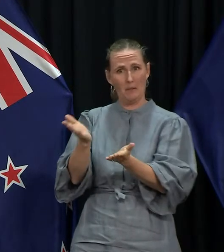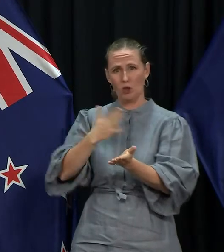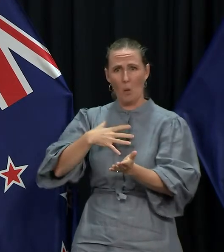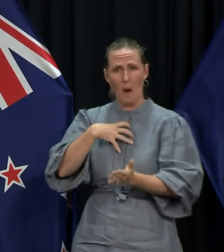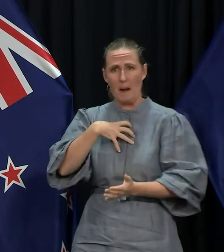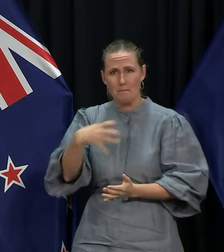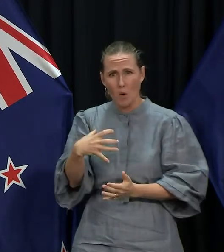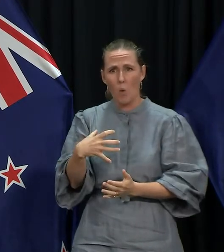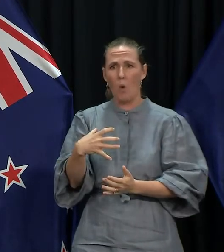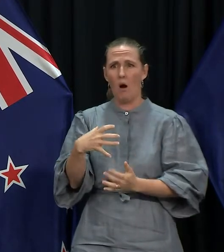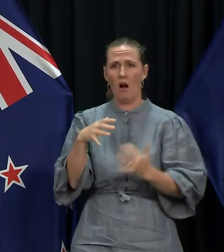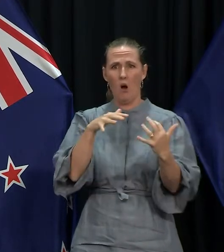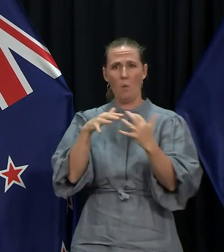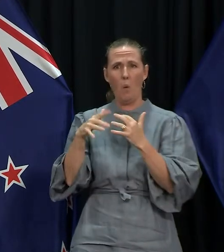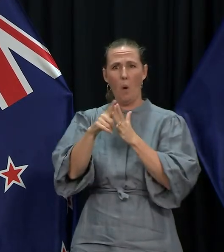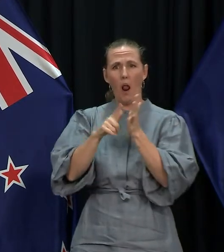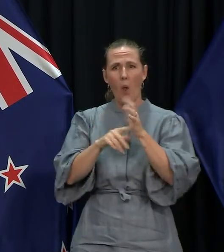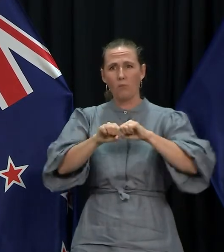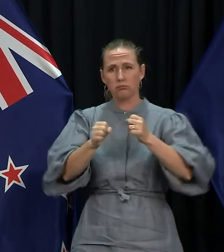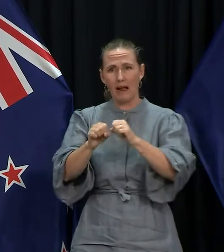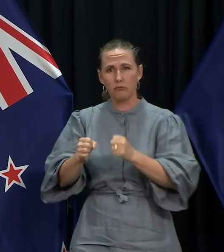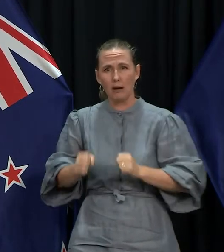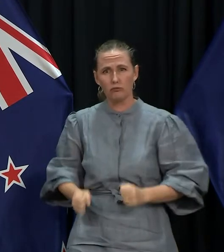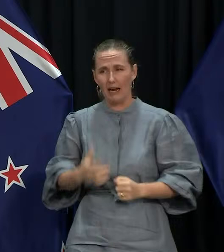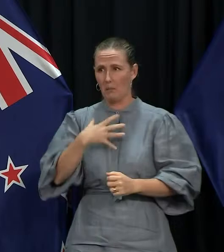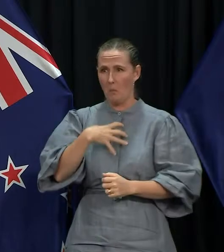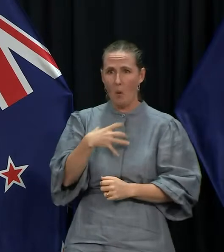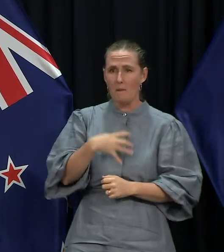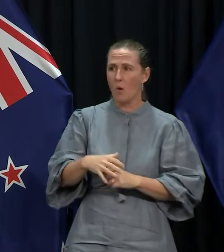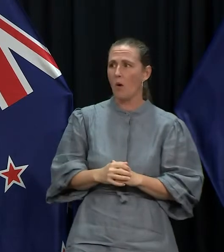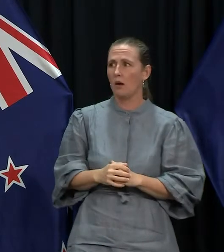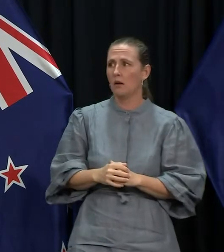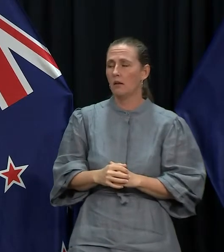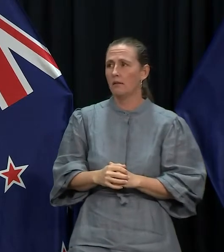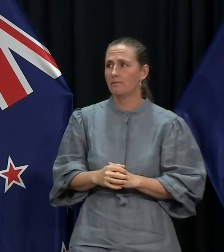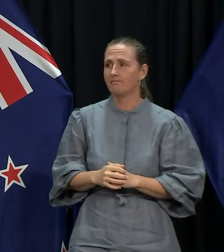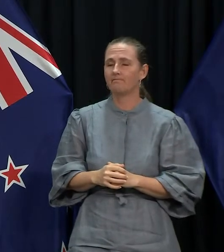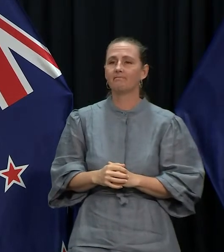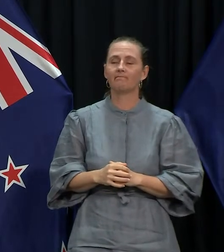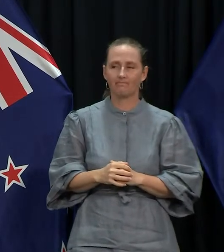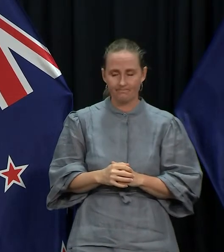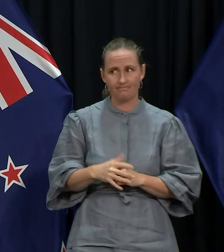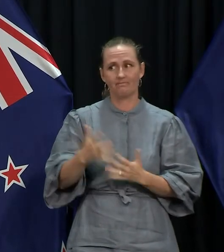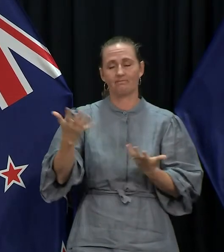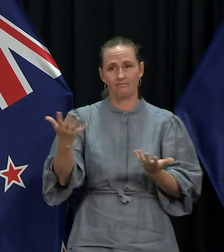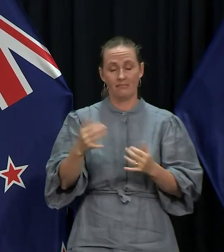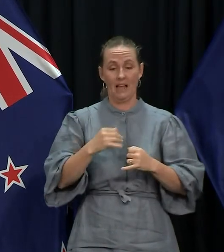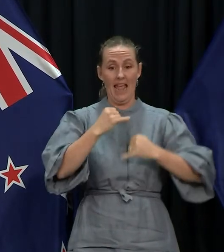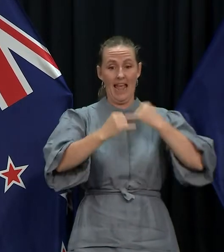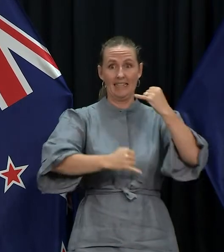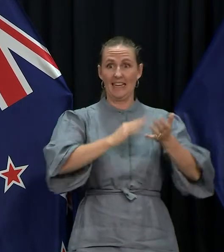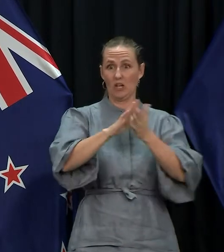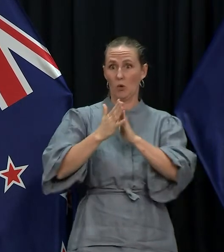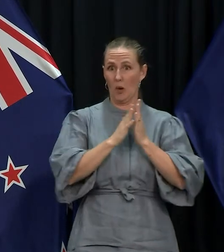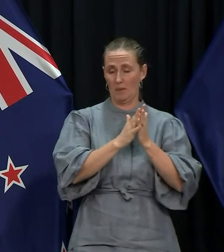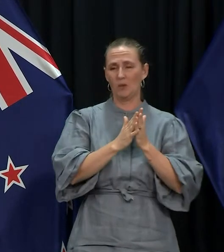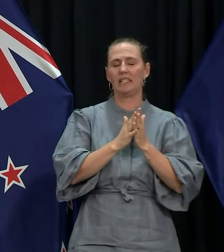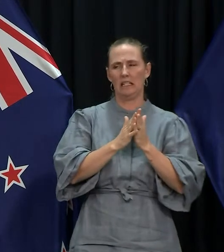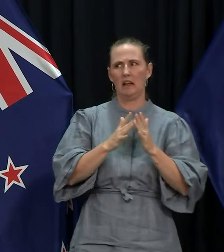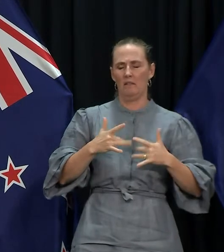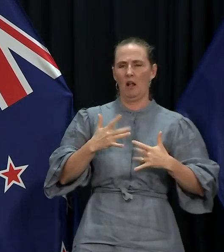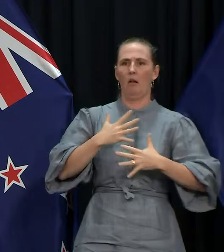Ultimately, there is clearly an obligation that the international community feels and has responded to in supporting Ukraine in its